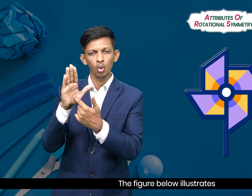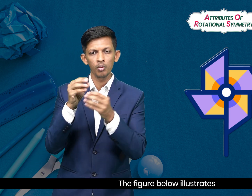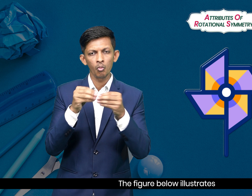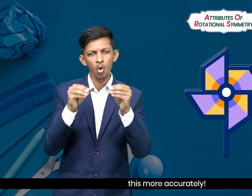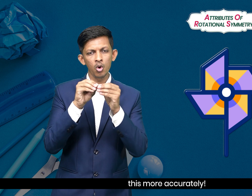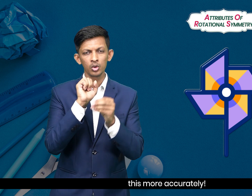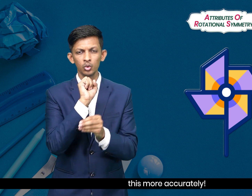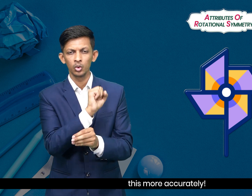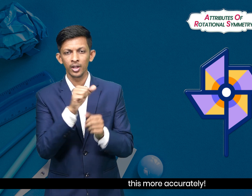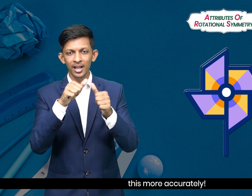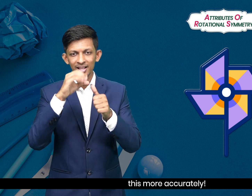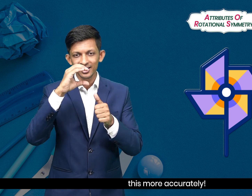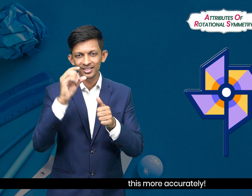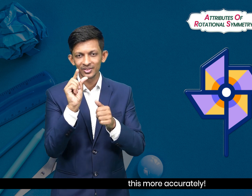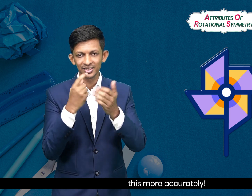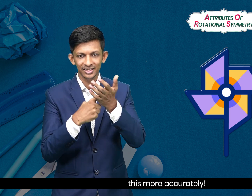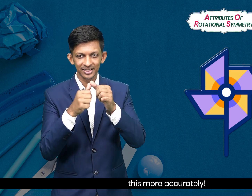illustrates this more accurately.